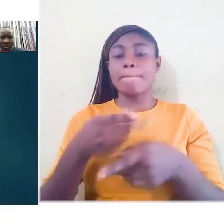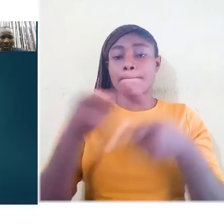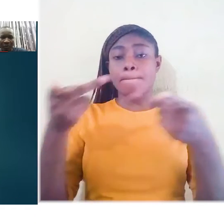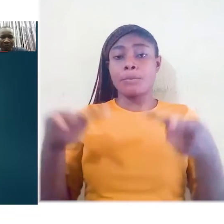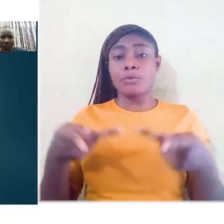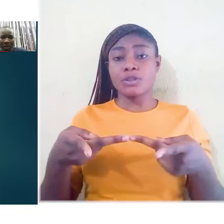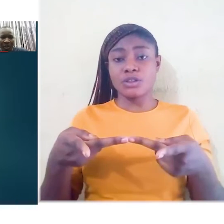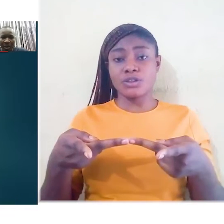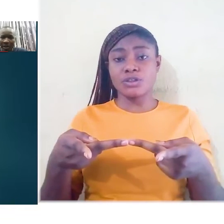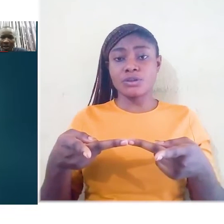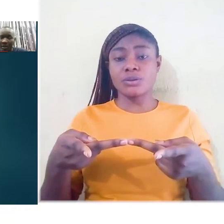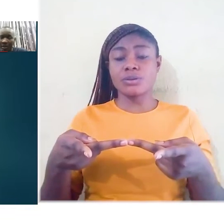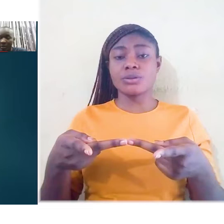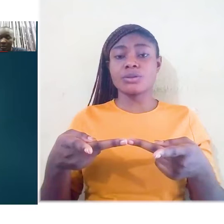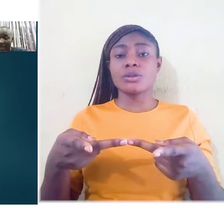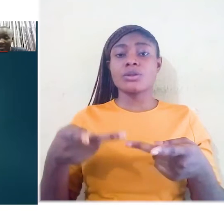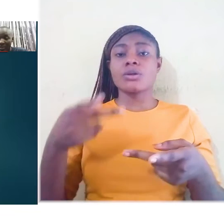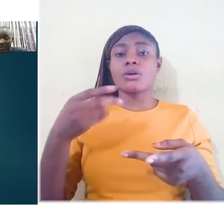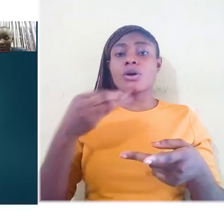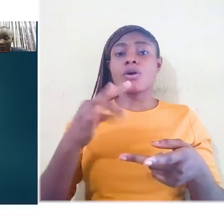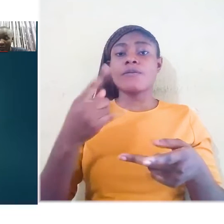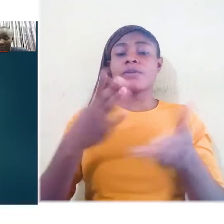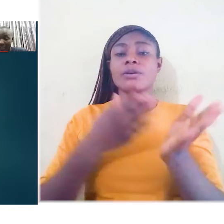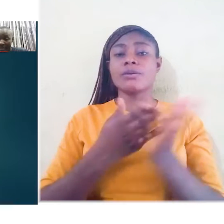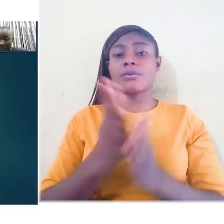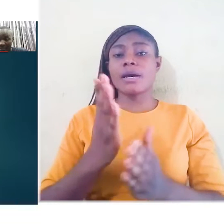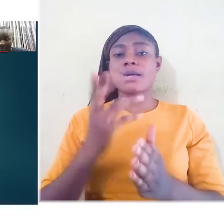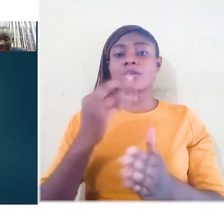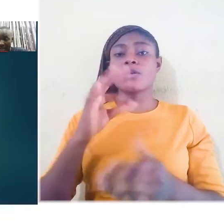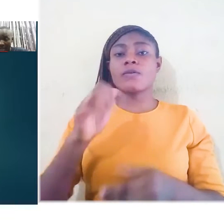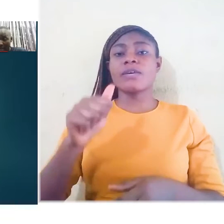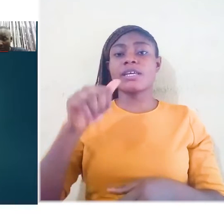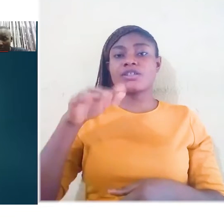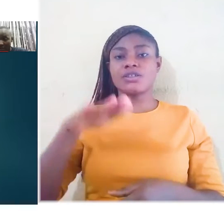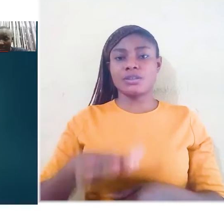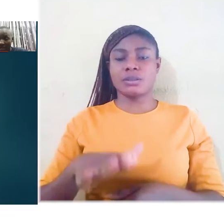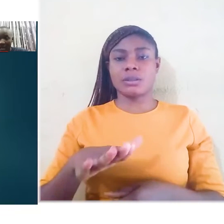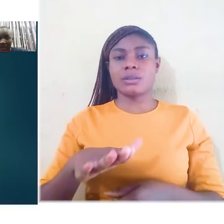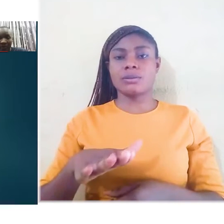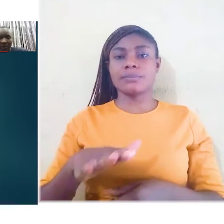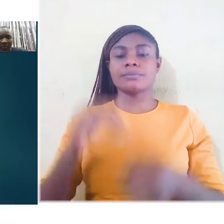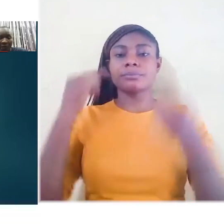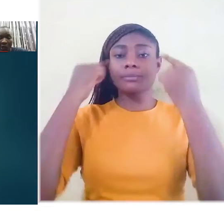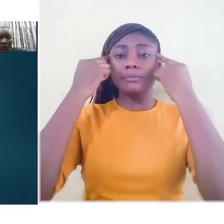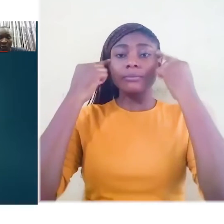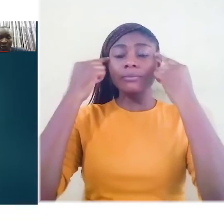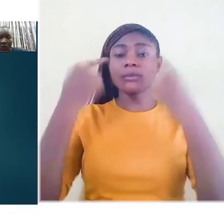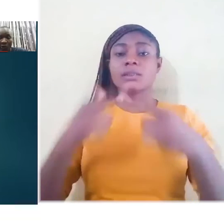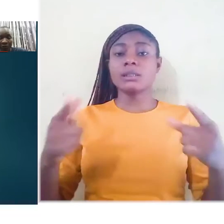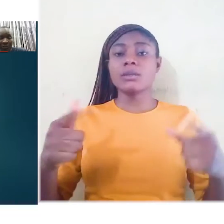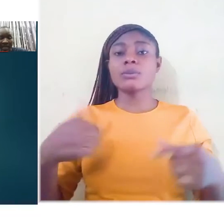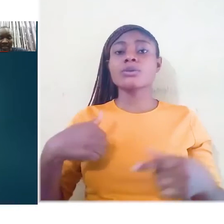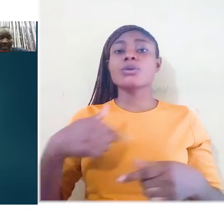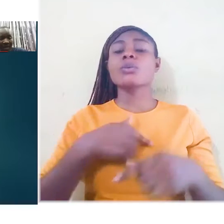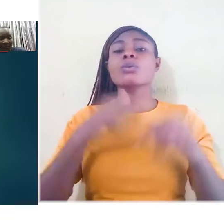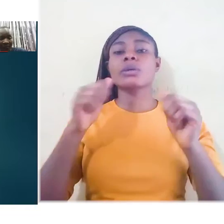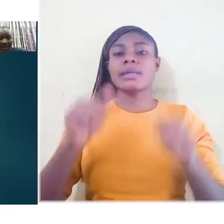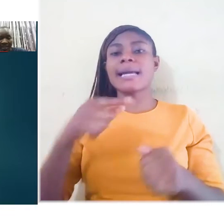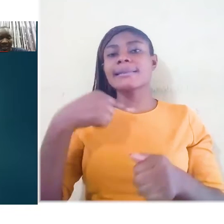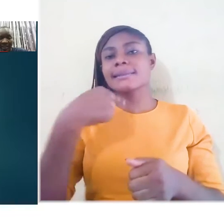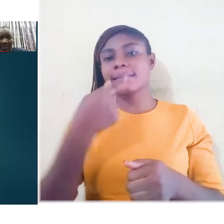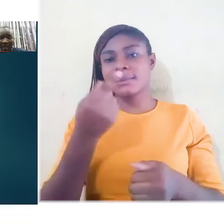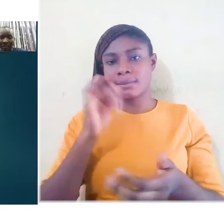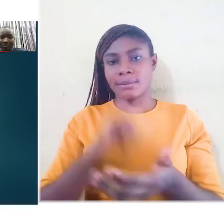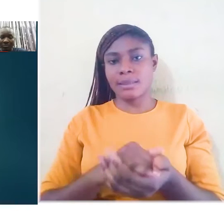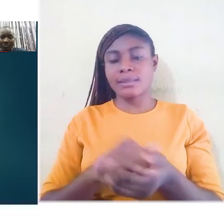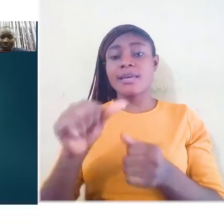positions of the rights of a child concerning language, we could deduce that every